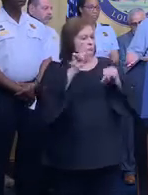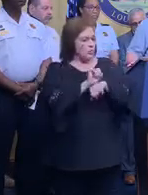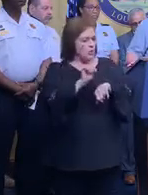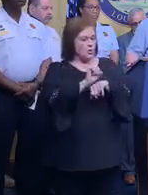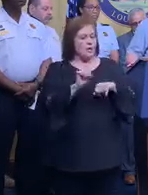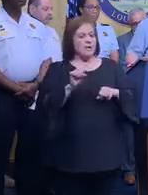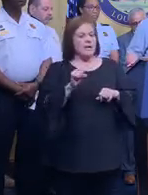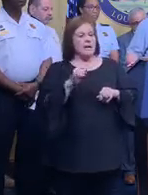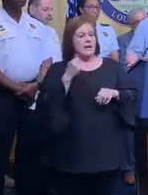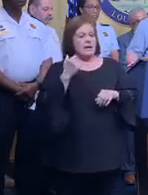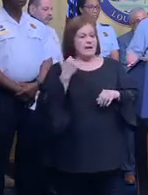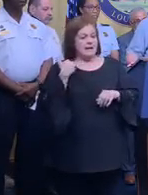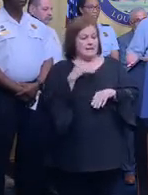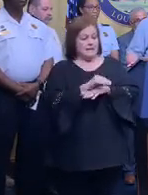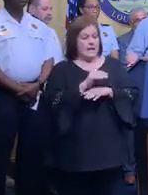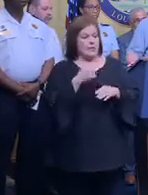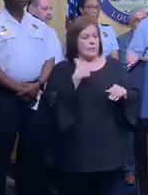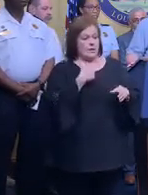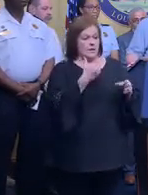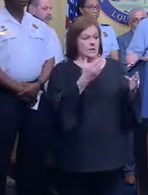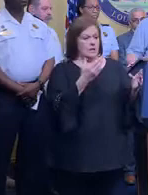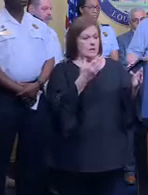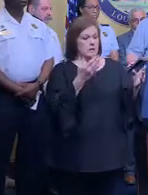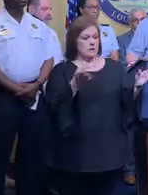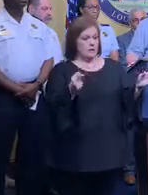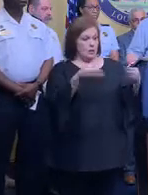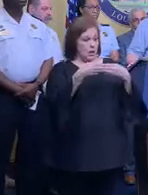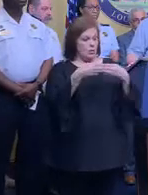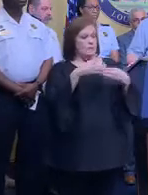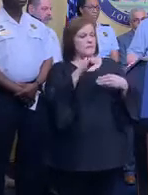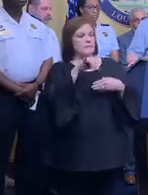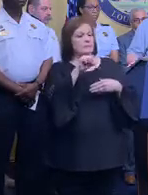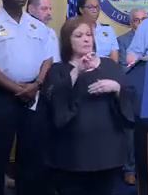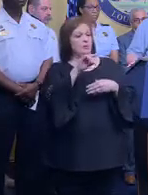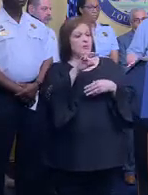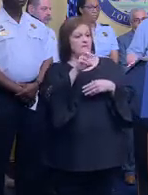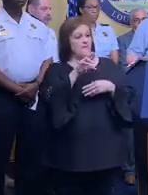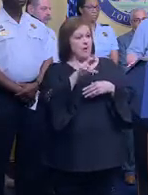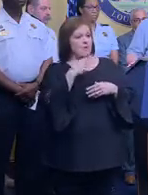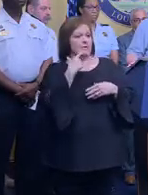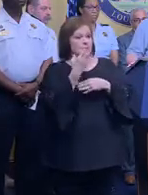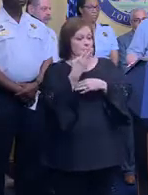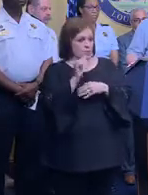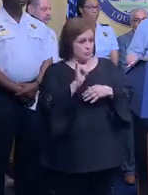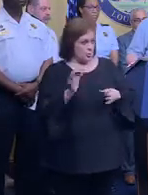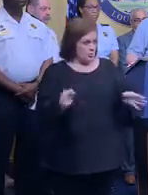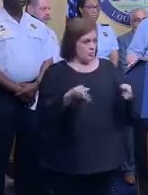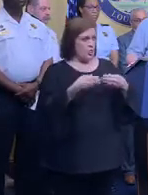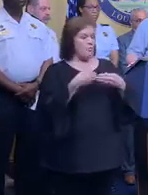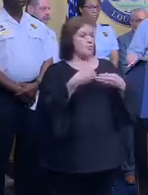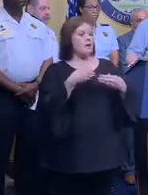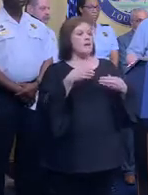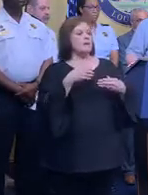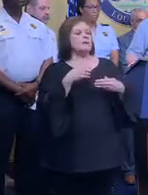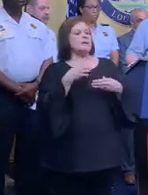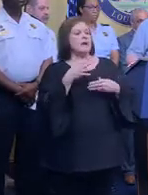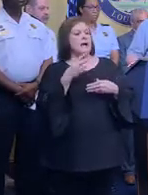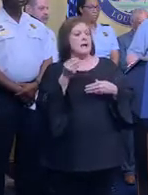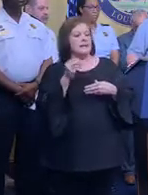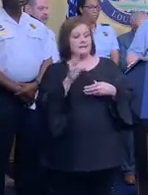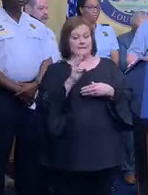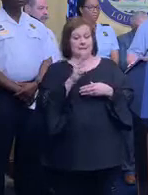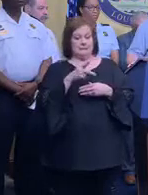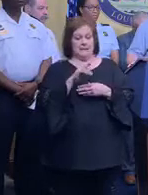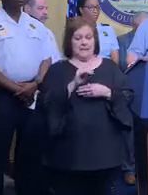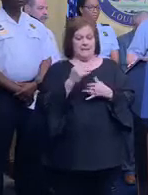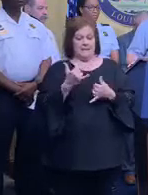Last night, we began closing floodgates along the Mississippi River levee. We closed additional ones this morning, ones we deemed non-essential. At 6